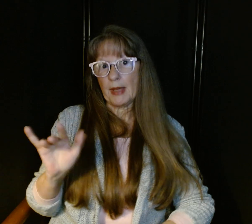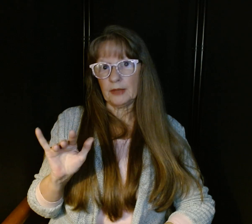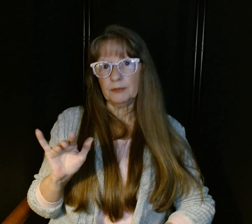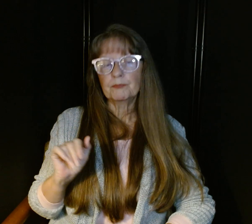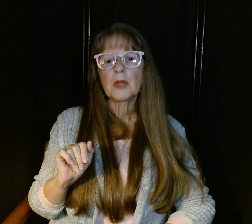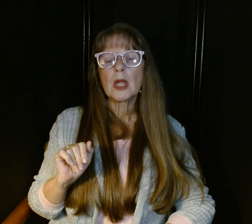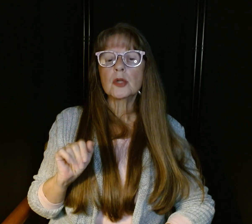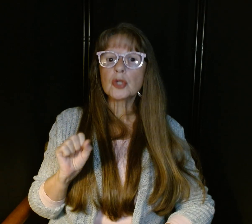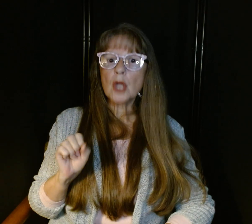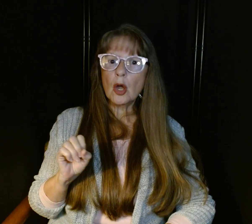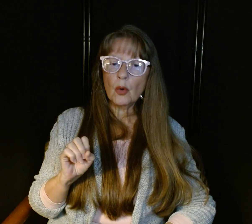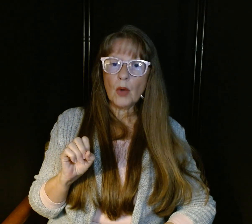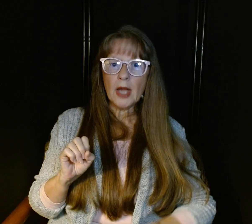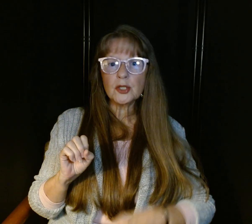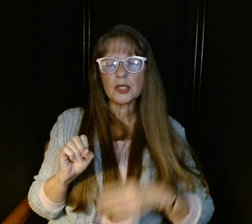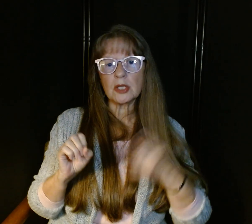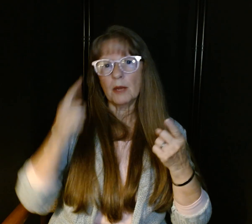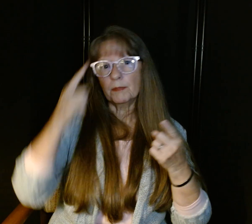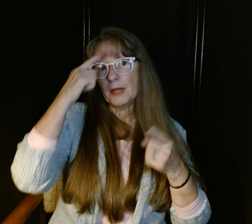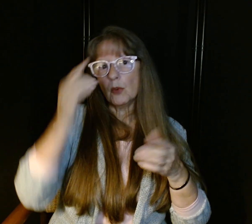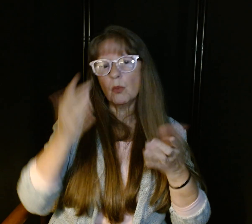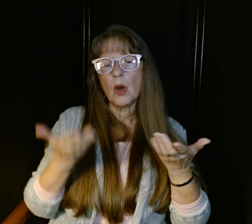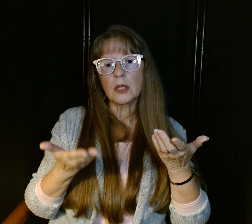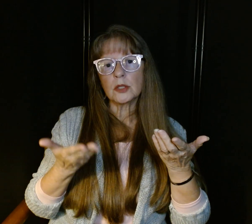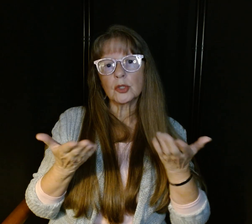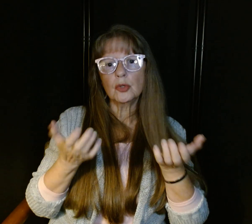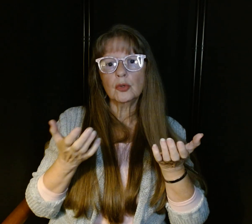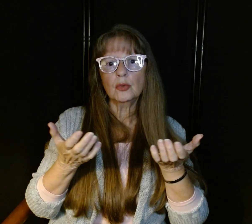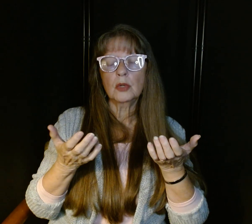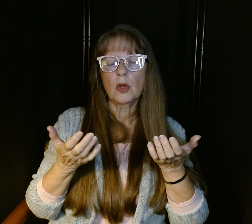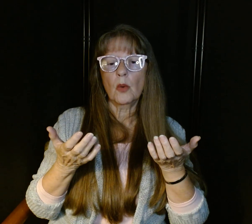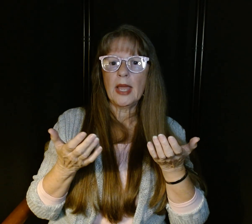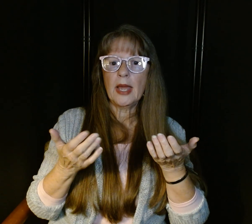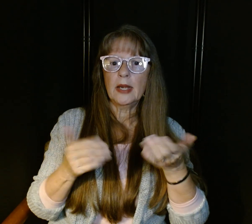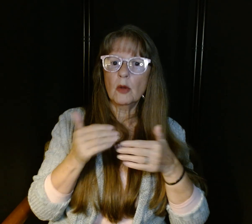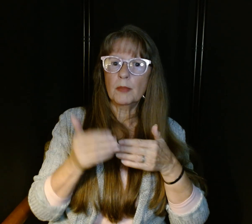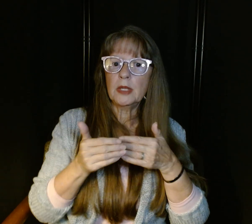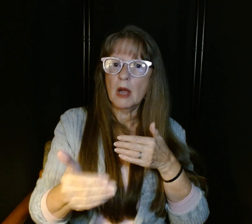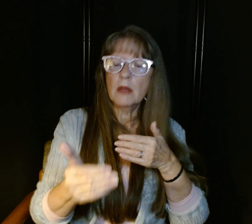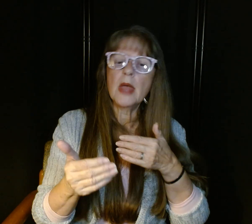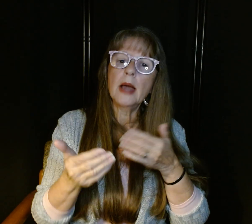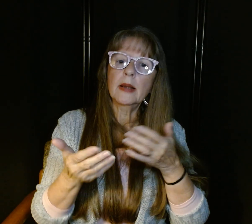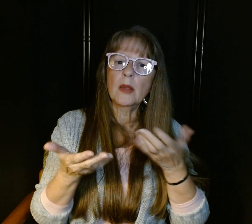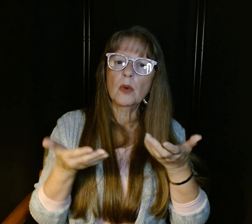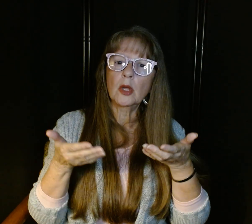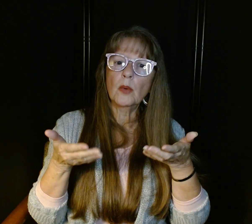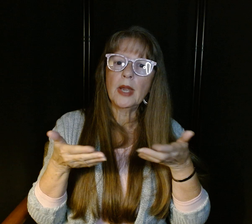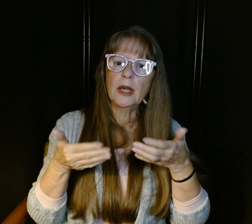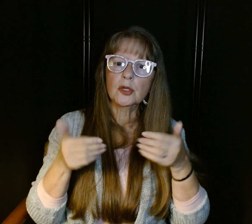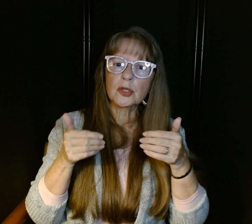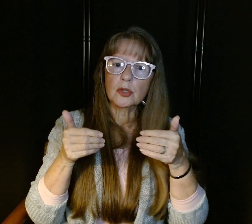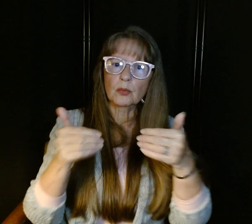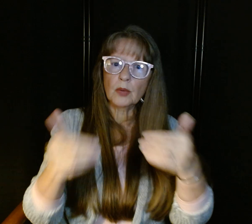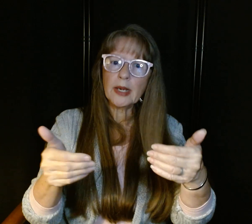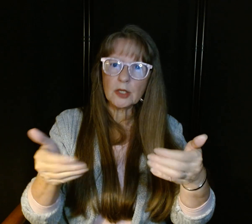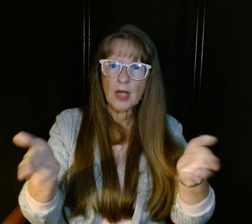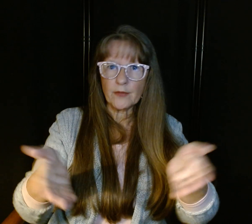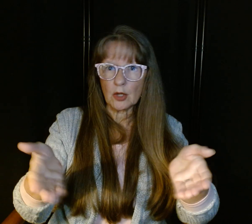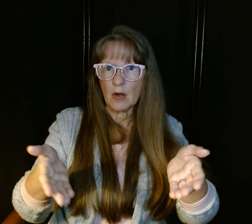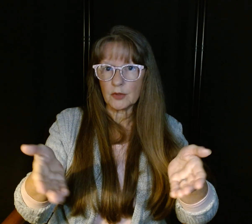it. So I just thought people want to go ahead and go beyond that, and they want to go ahead and just go right into having a